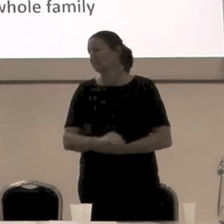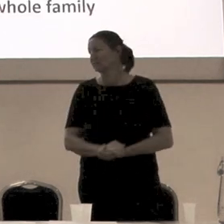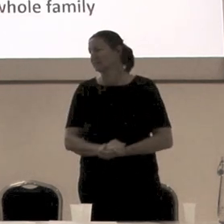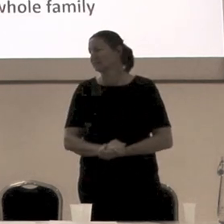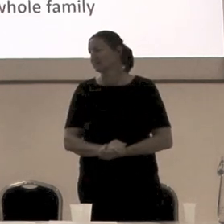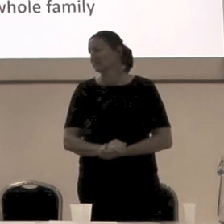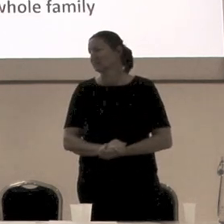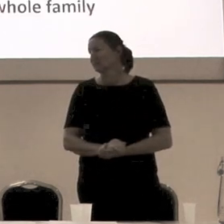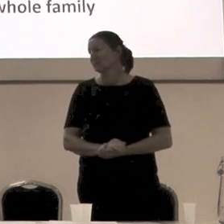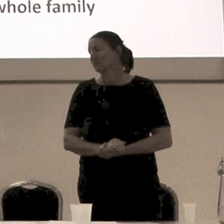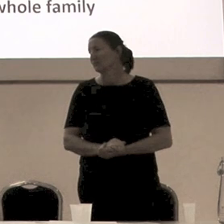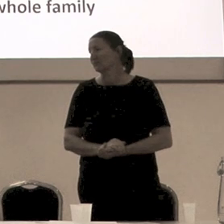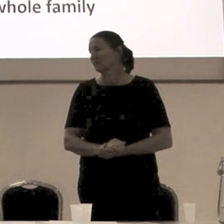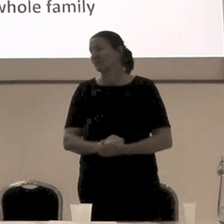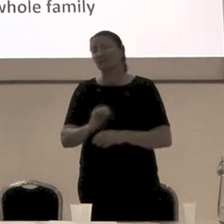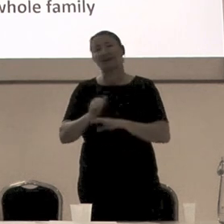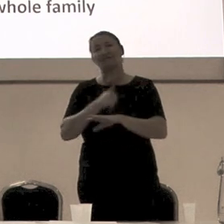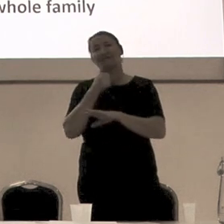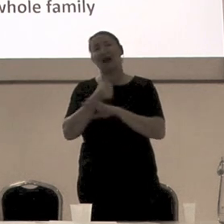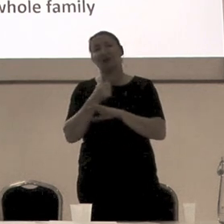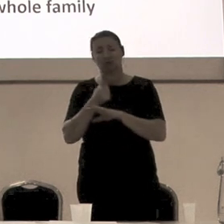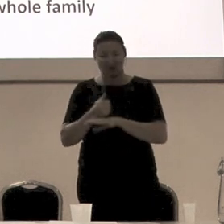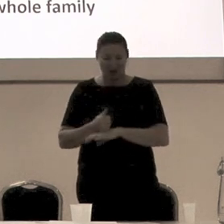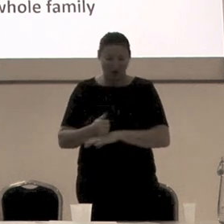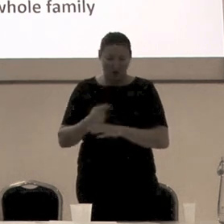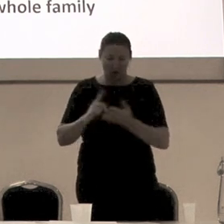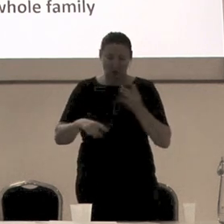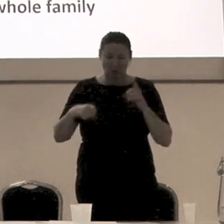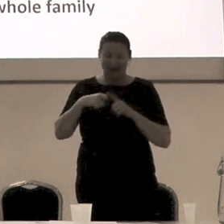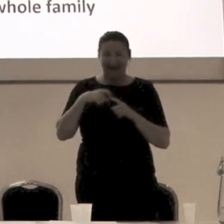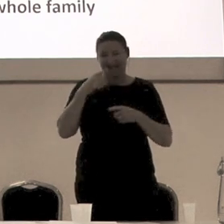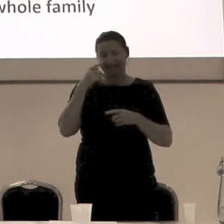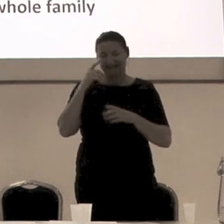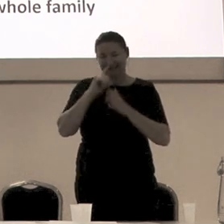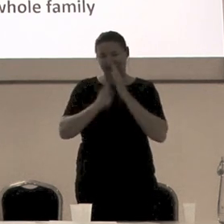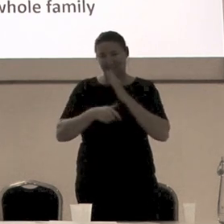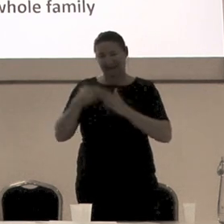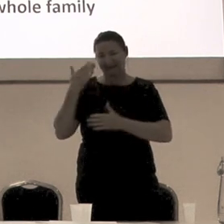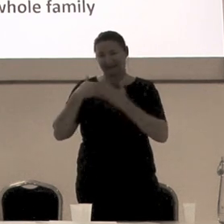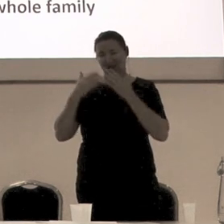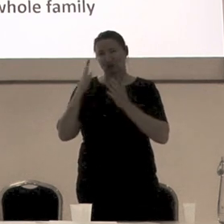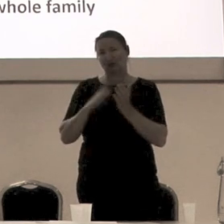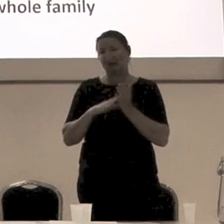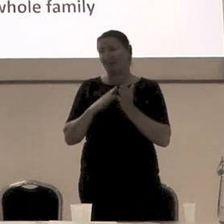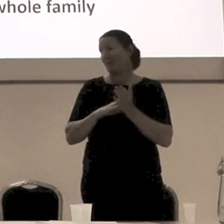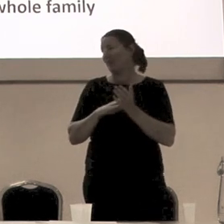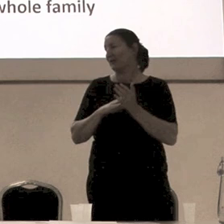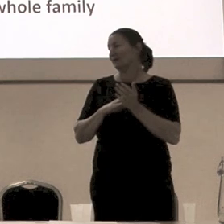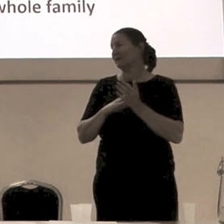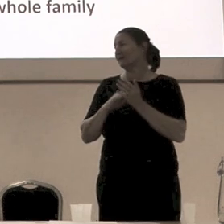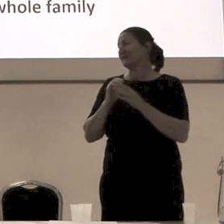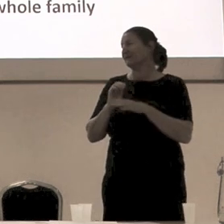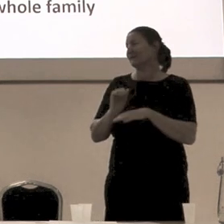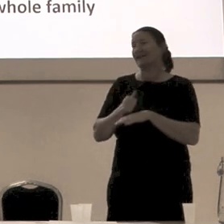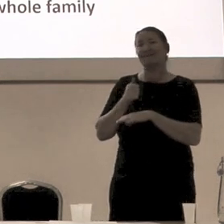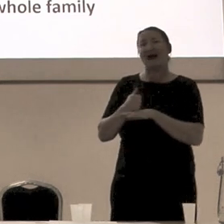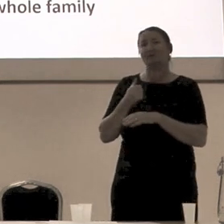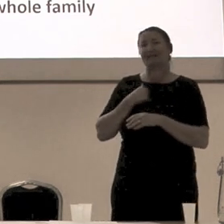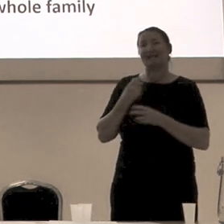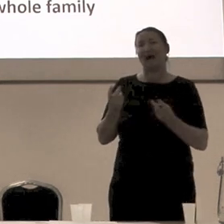He's going to speak next. He's founder of UK Disability History Month, which he founded in our kitchen 14 years